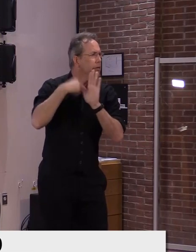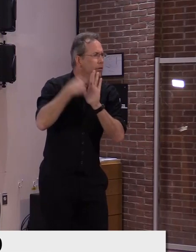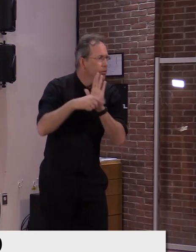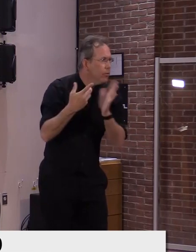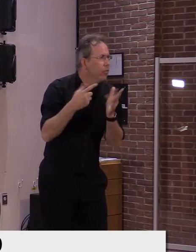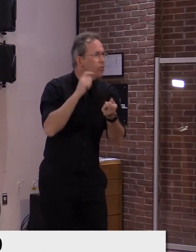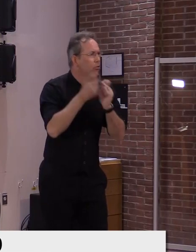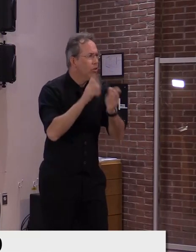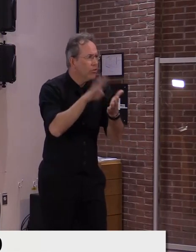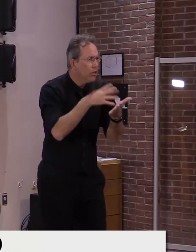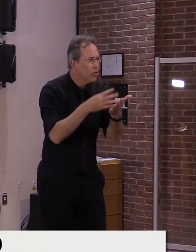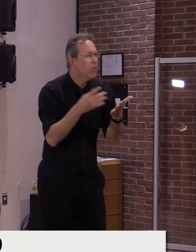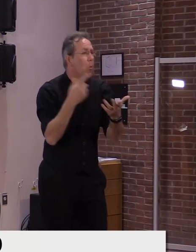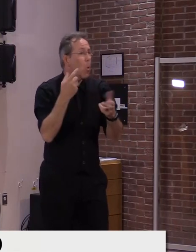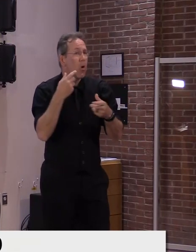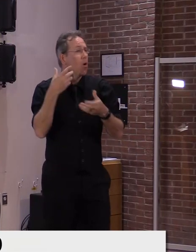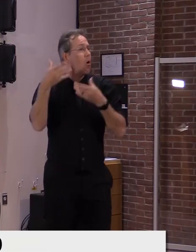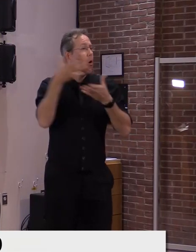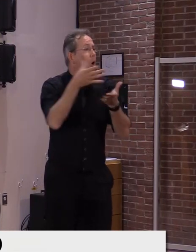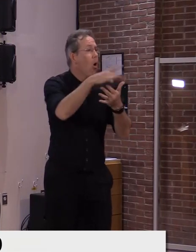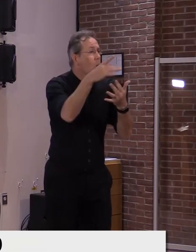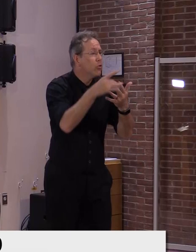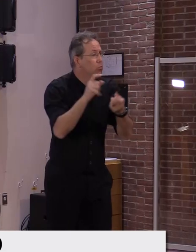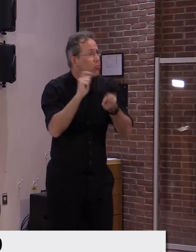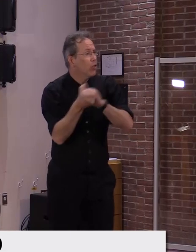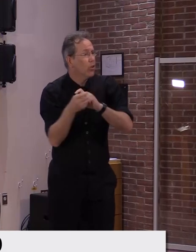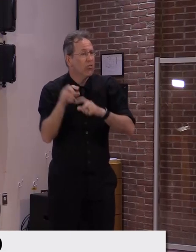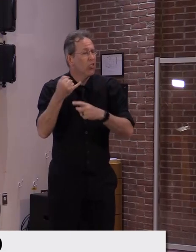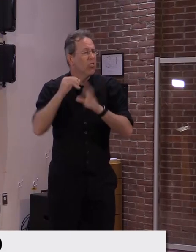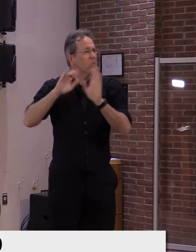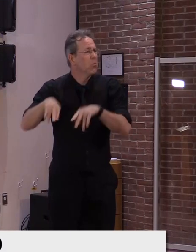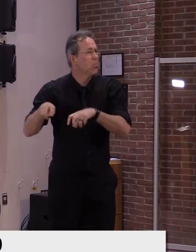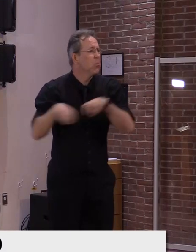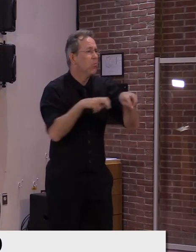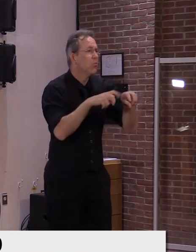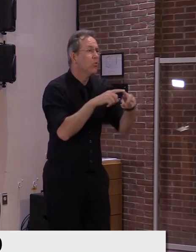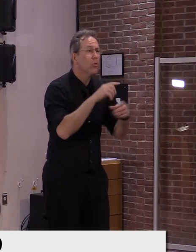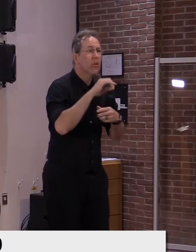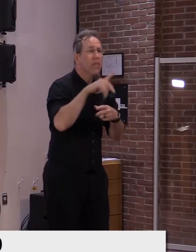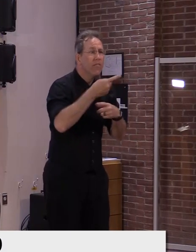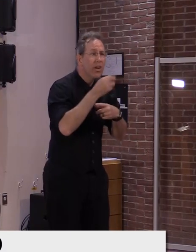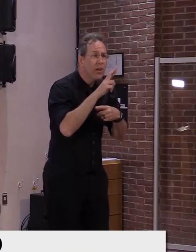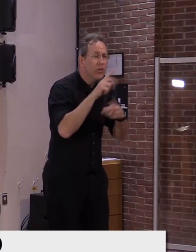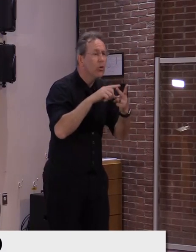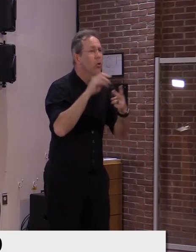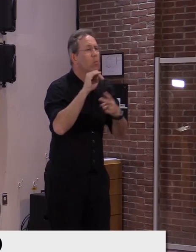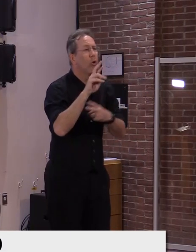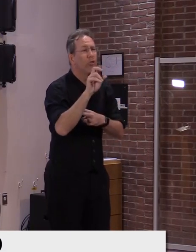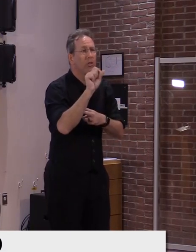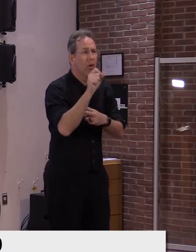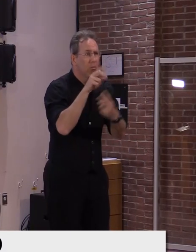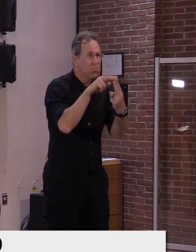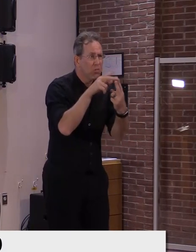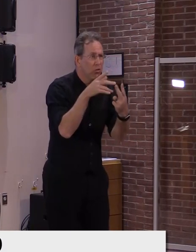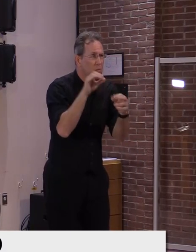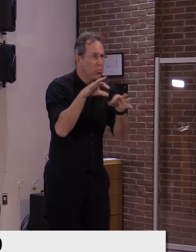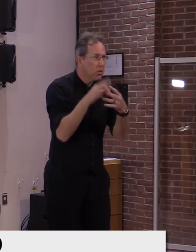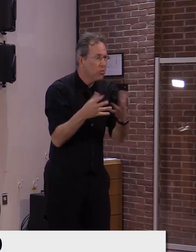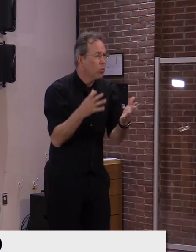Pfizer vaccine. We are adding more clinics and more space available to accommodate as